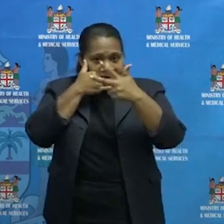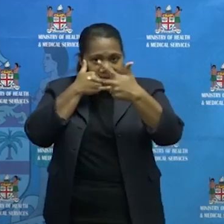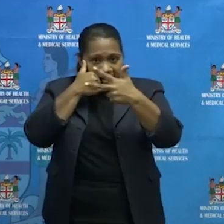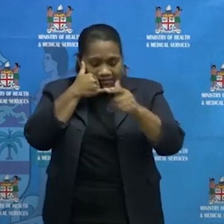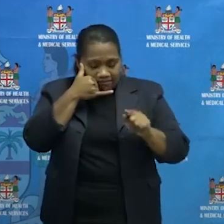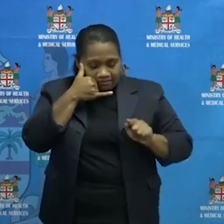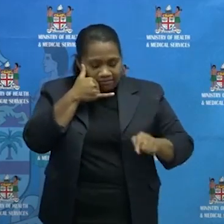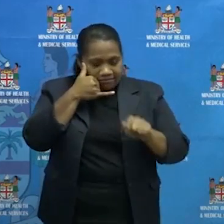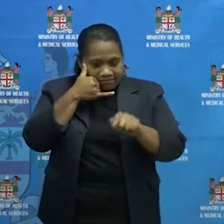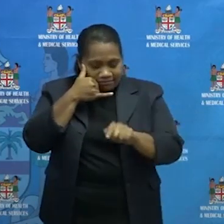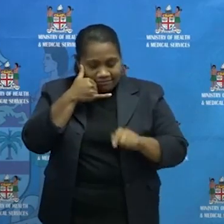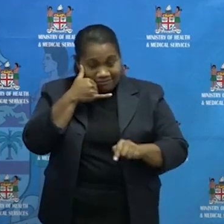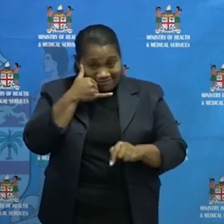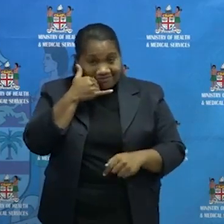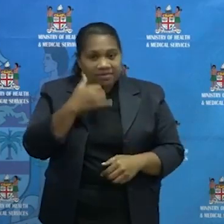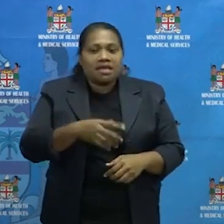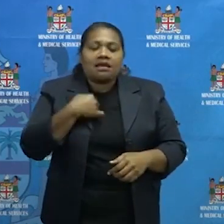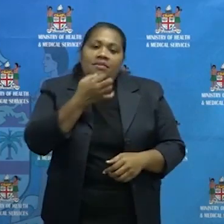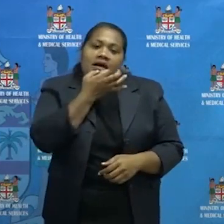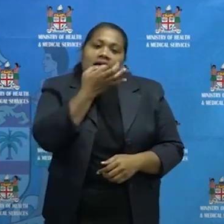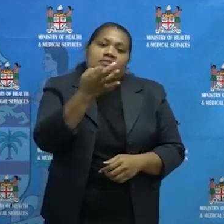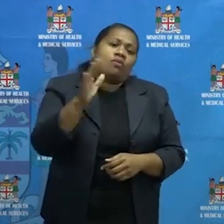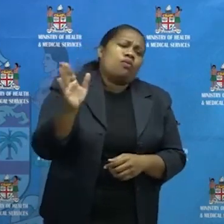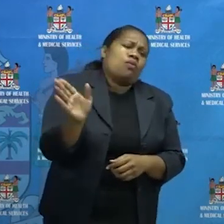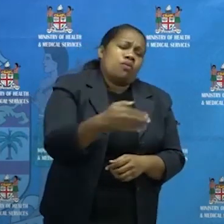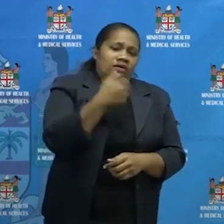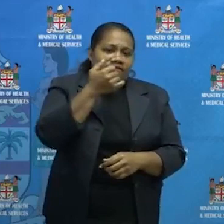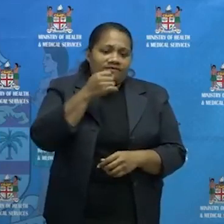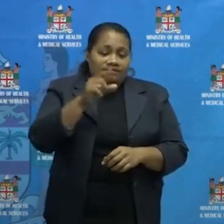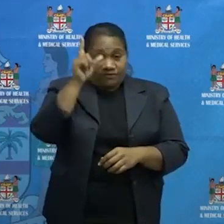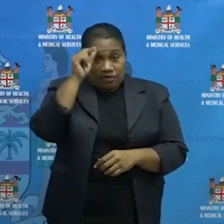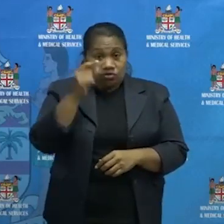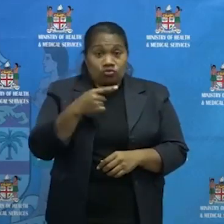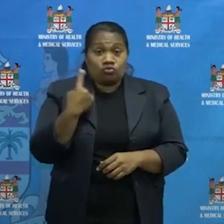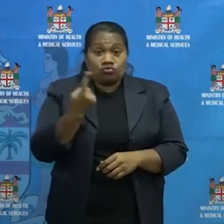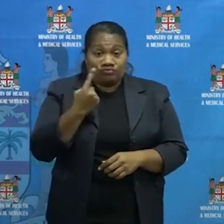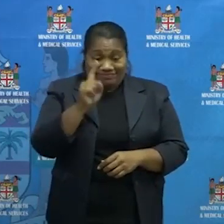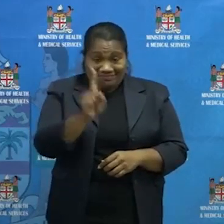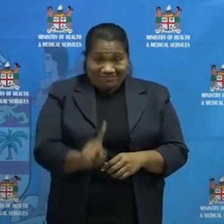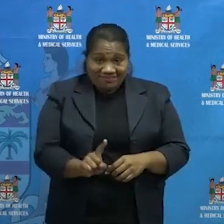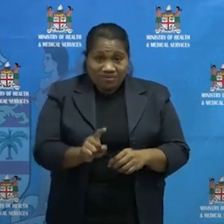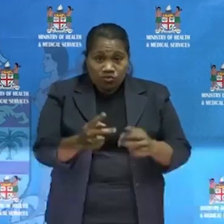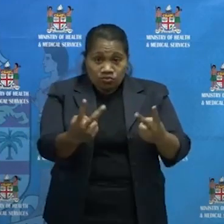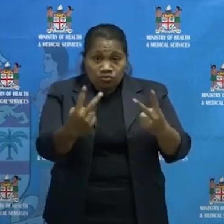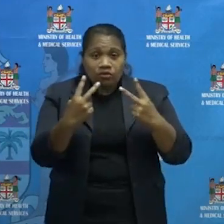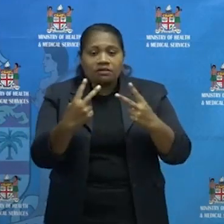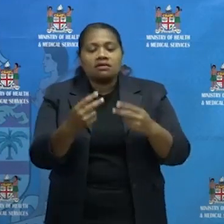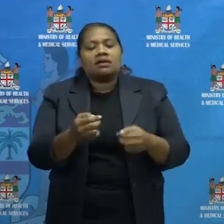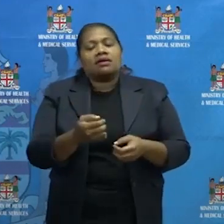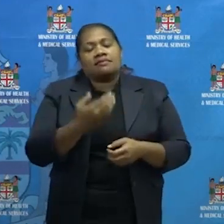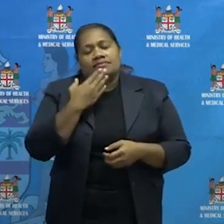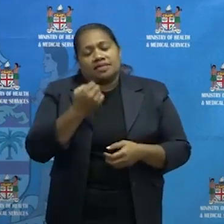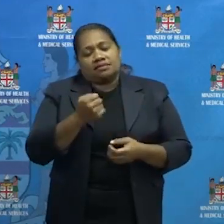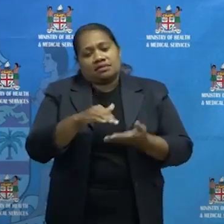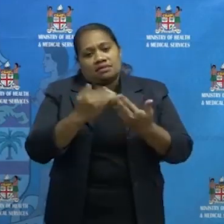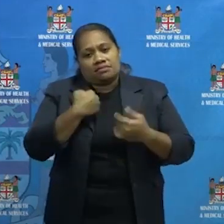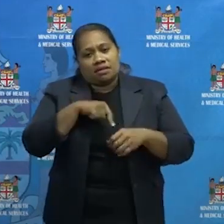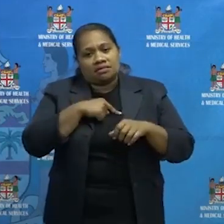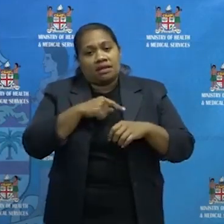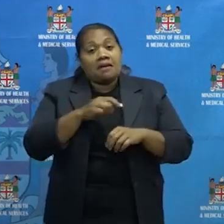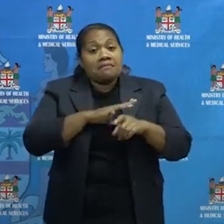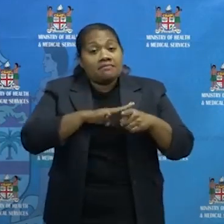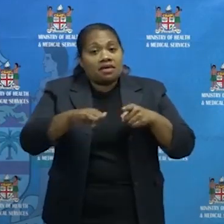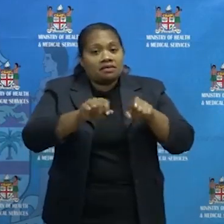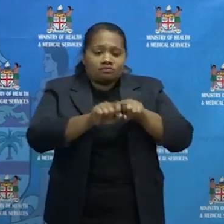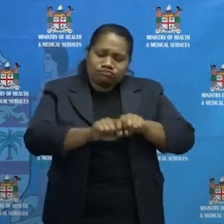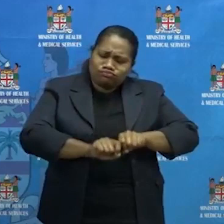158. I'm asking every Fijian watching today to help us spread that message far and wide.